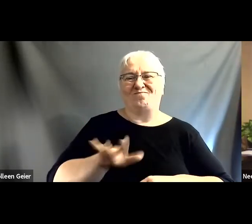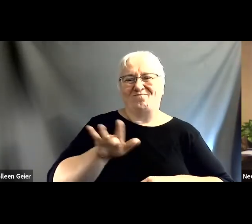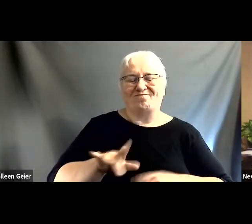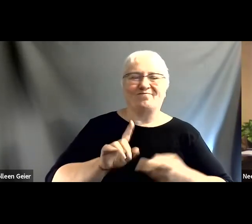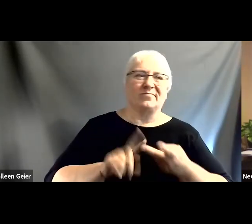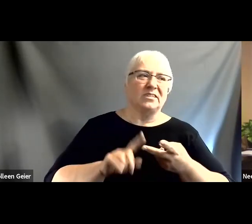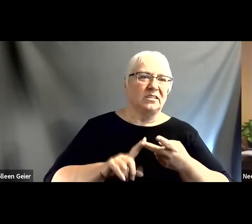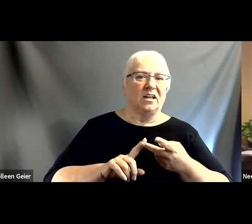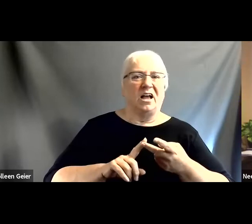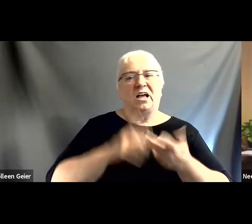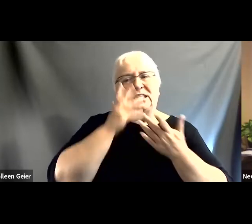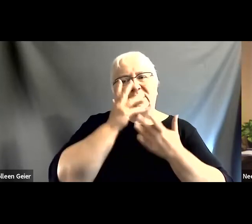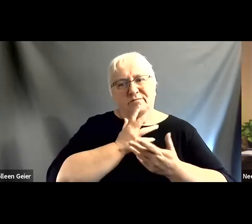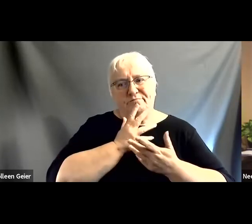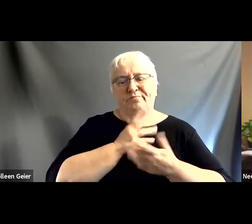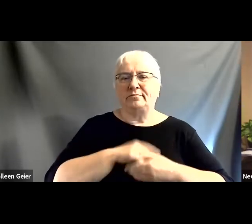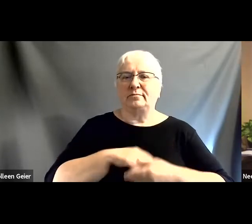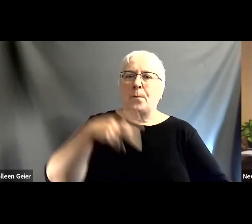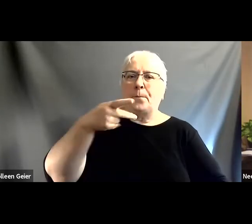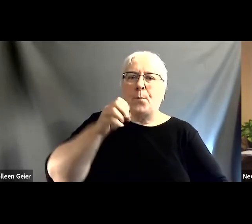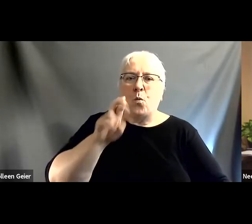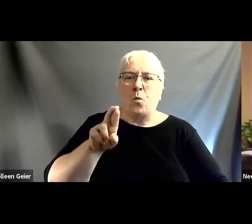start calibrating the kind of